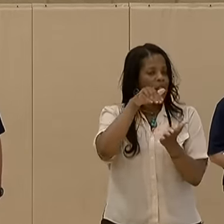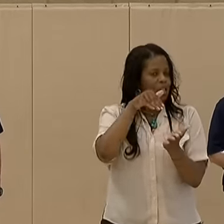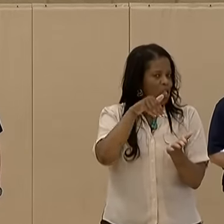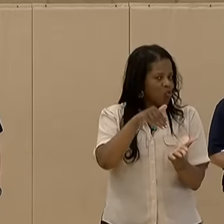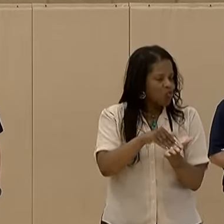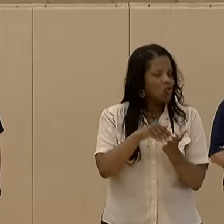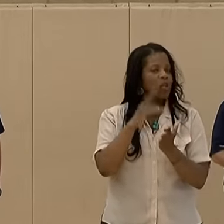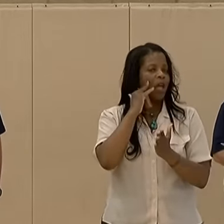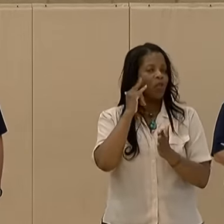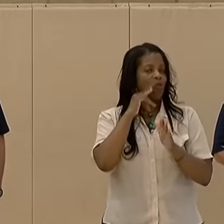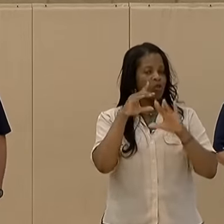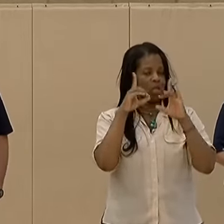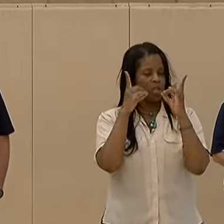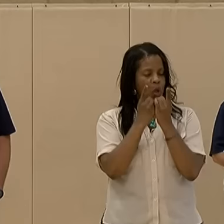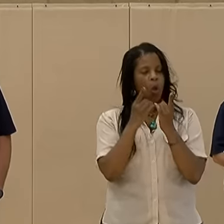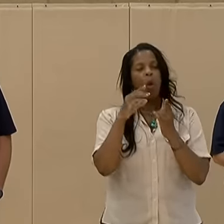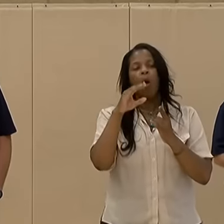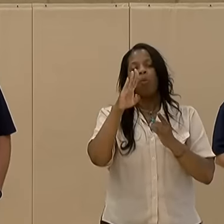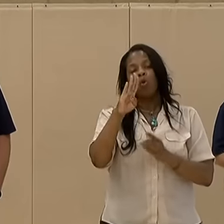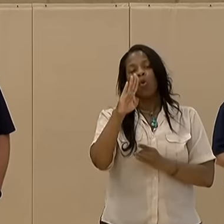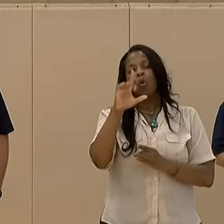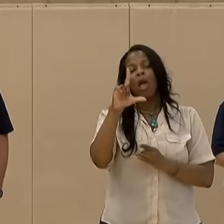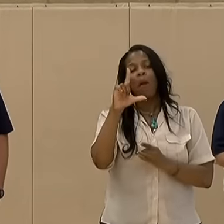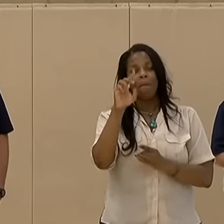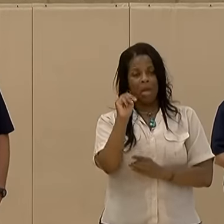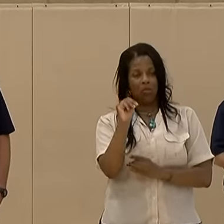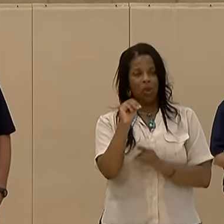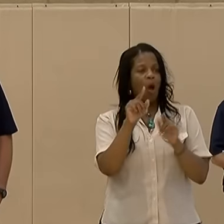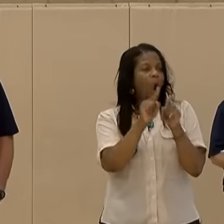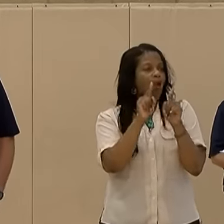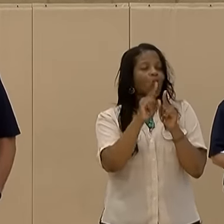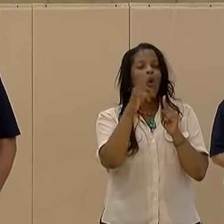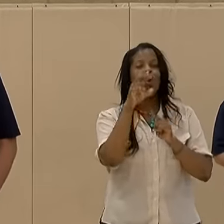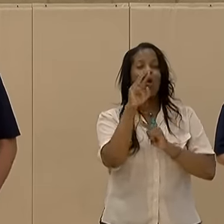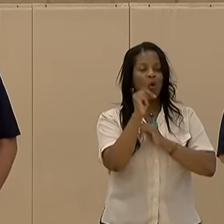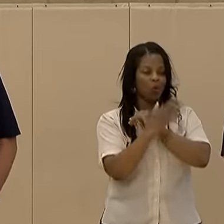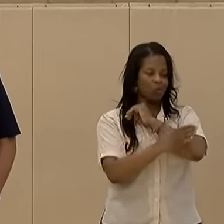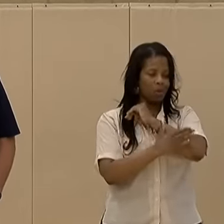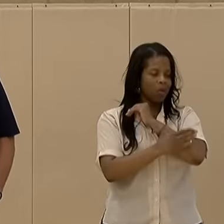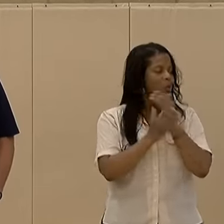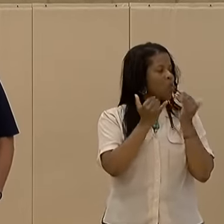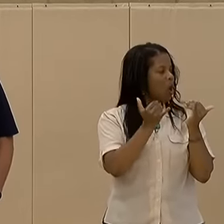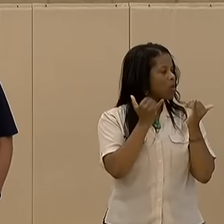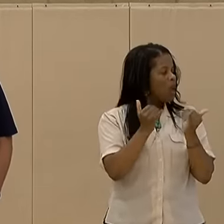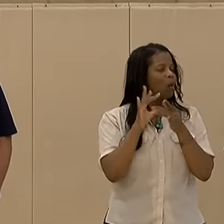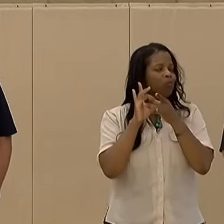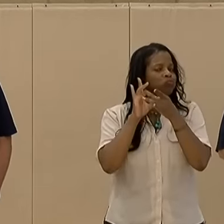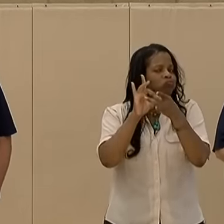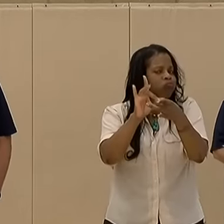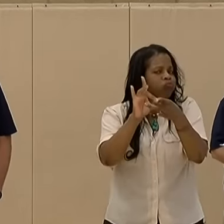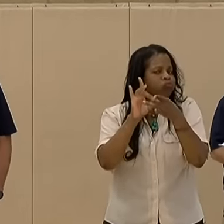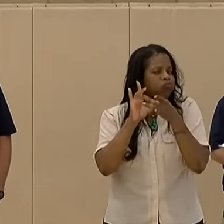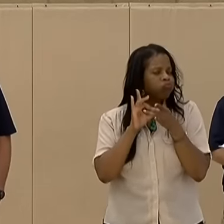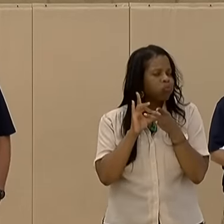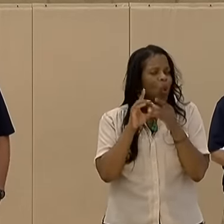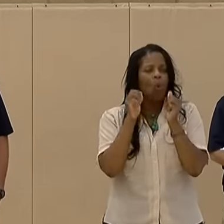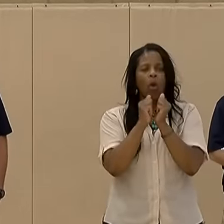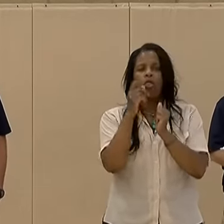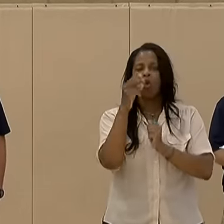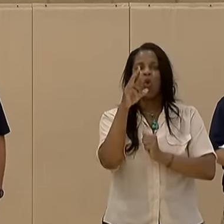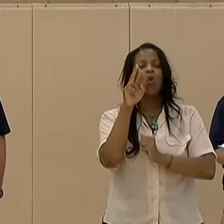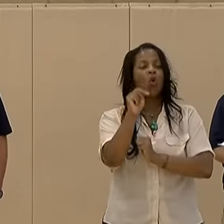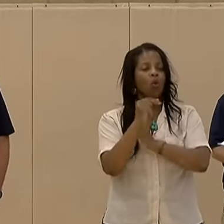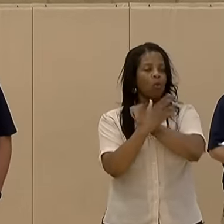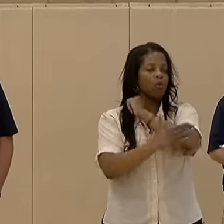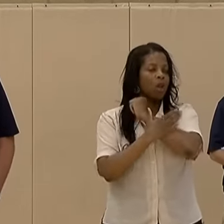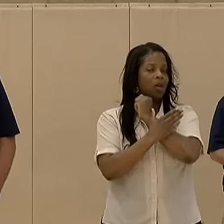of Land Management, as well as Kern County. And we're currently in Unified Command now with the Kern County Fire